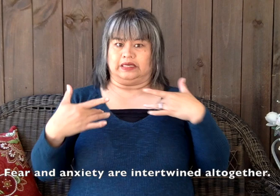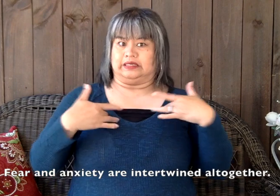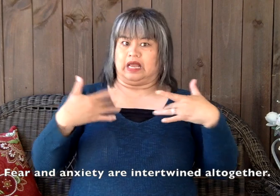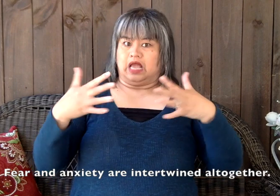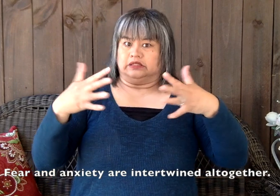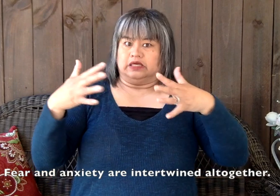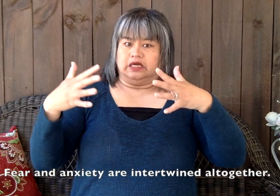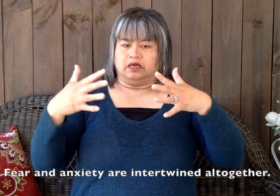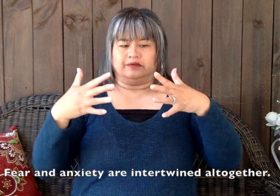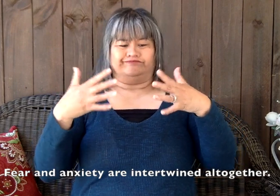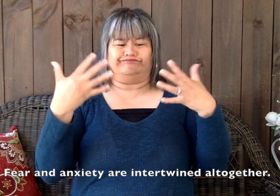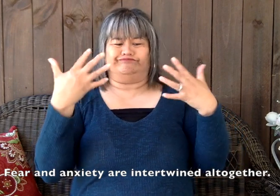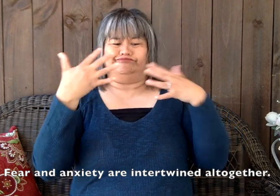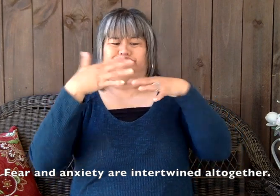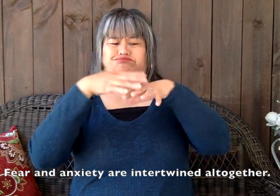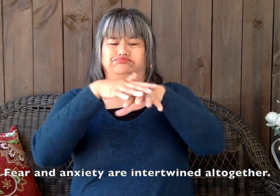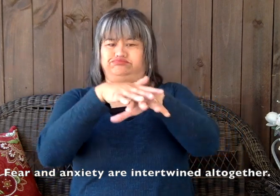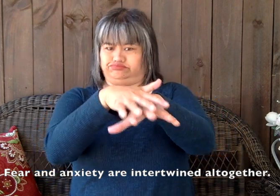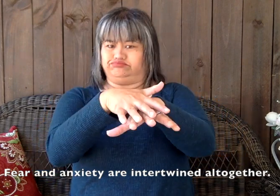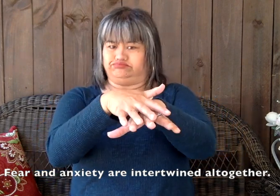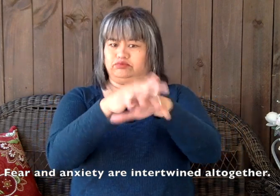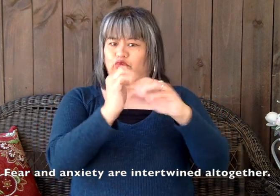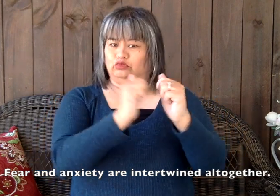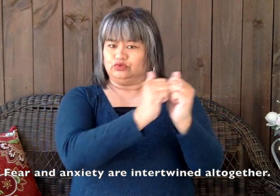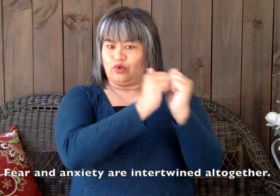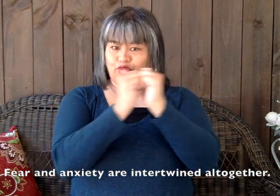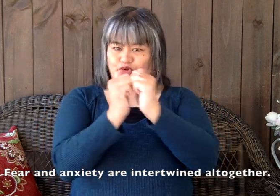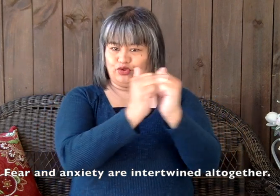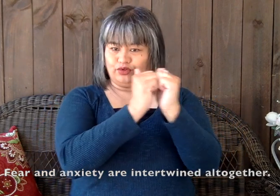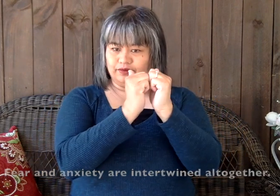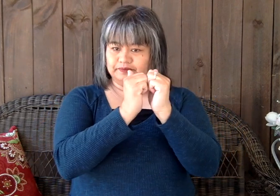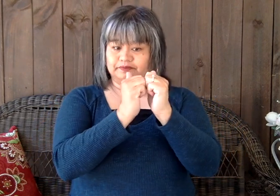Fear and anxiety are intertwined all together.